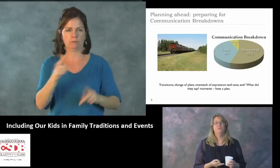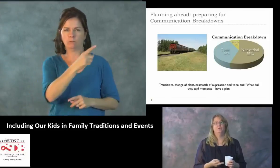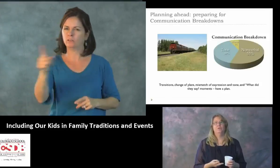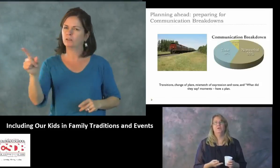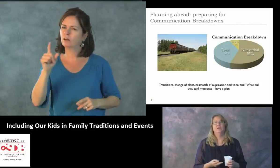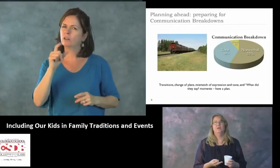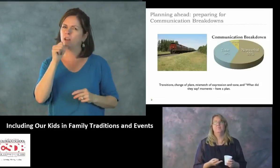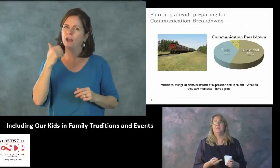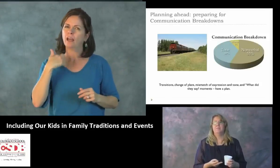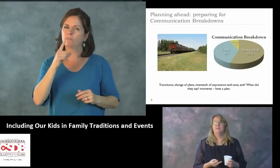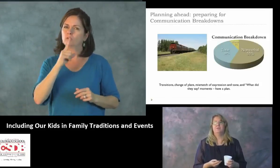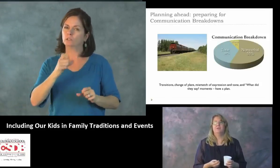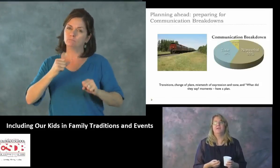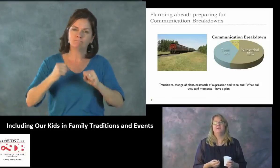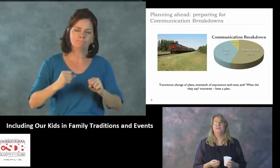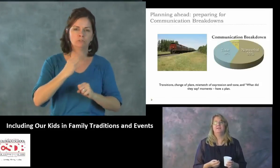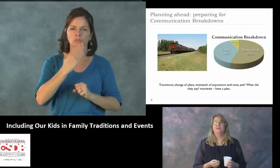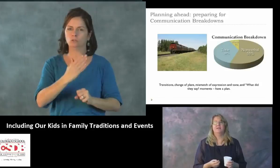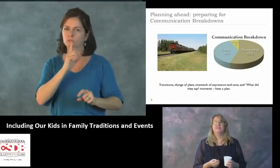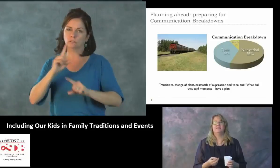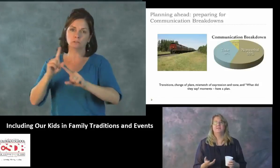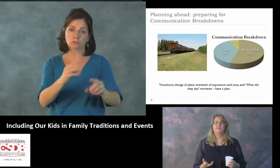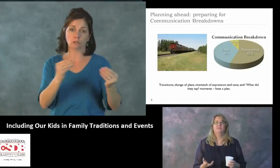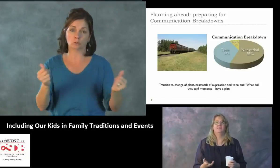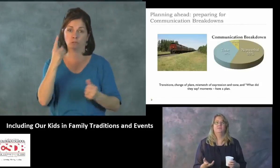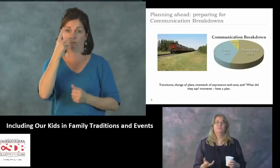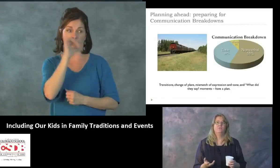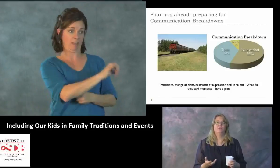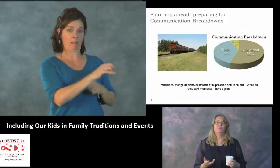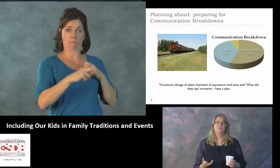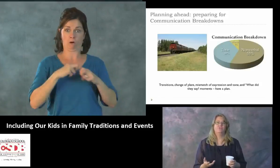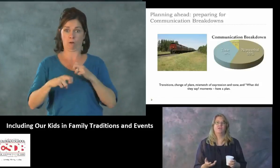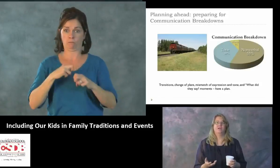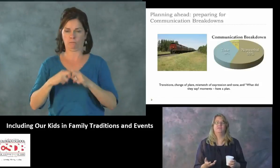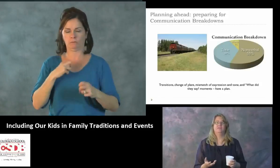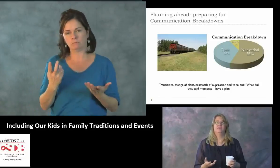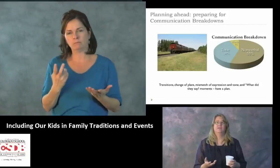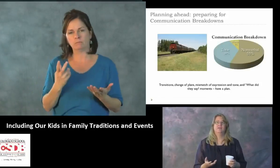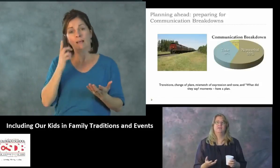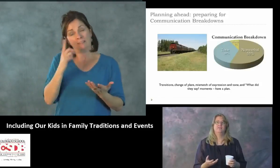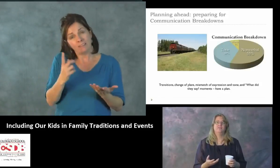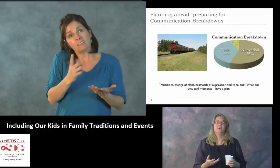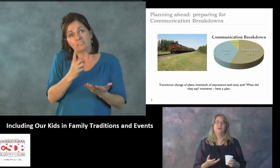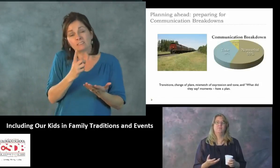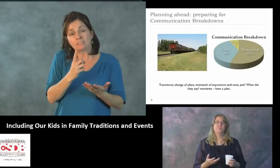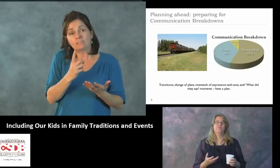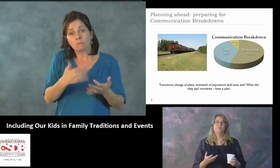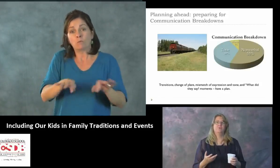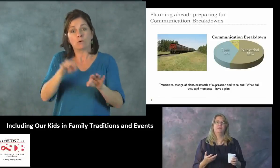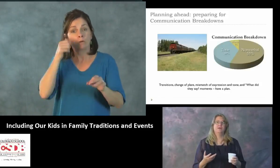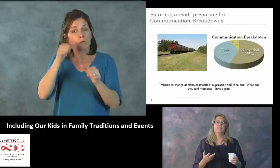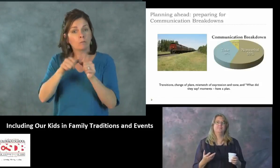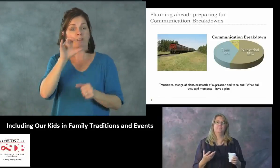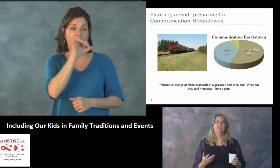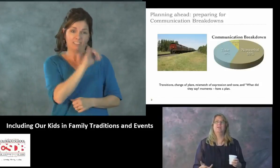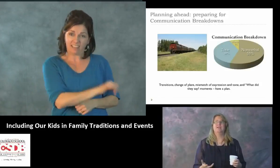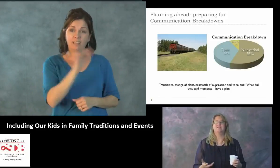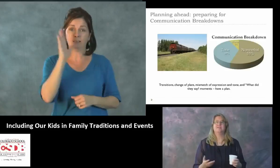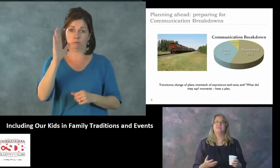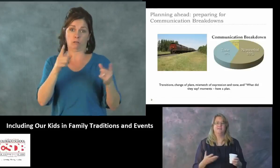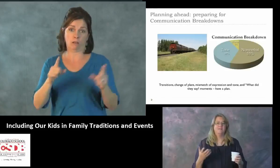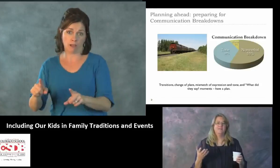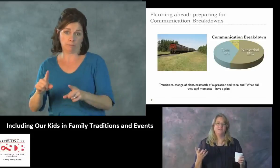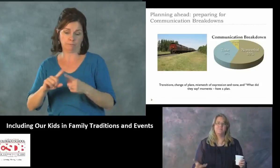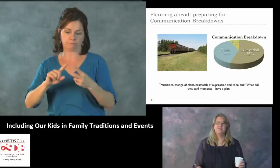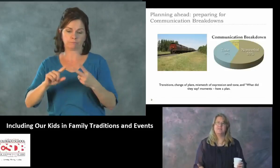and 2, maybe create a signal with you and your child to help you realize